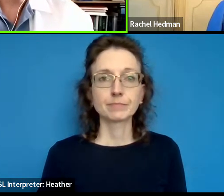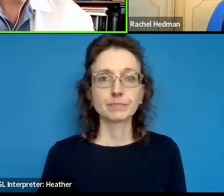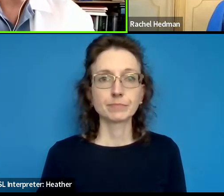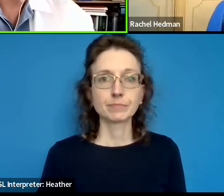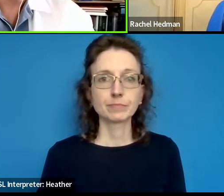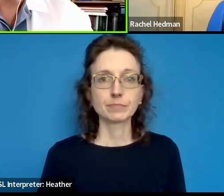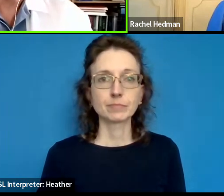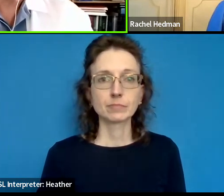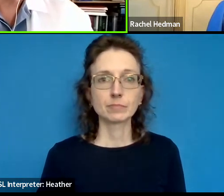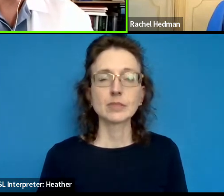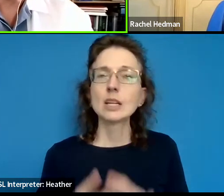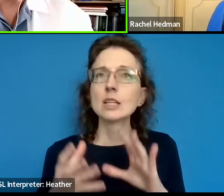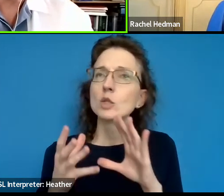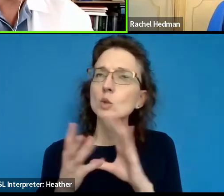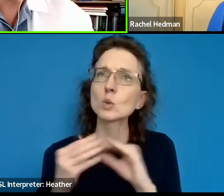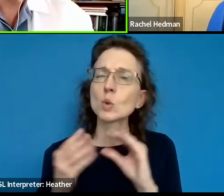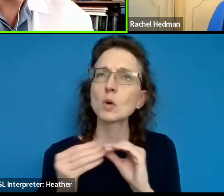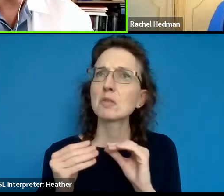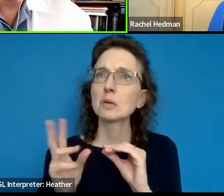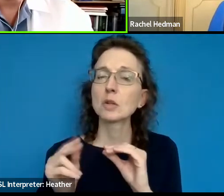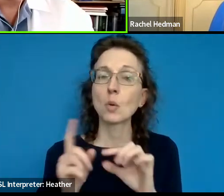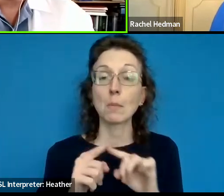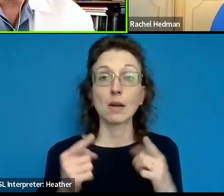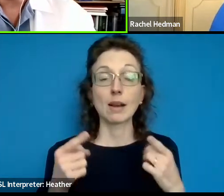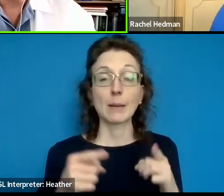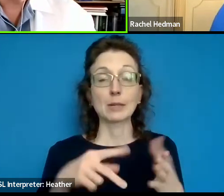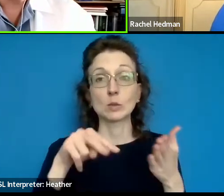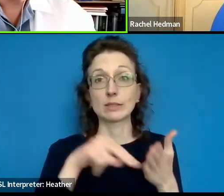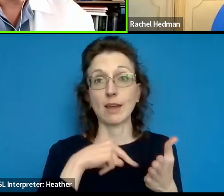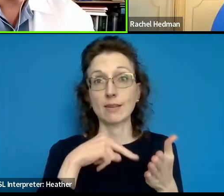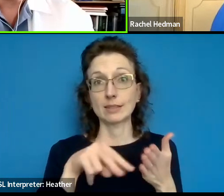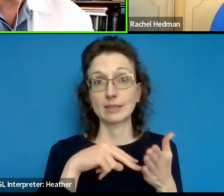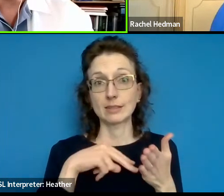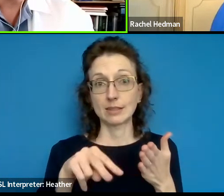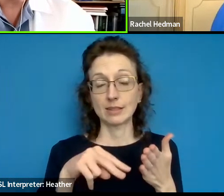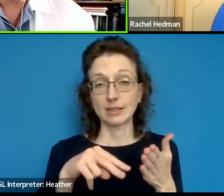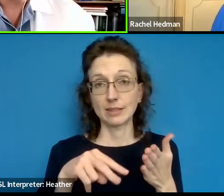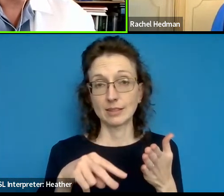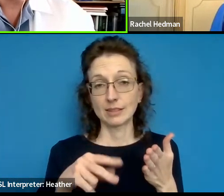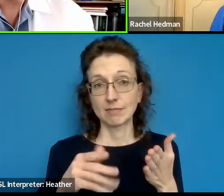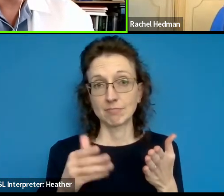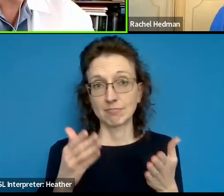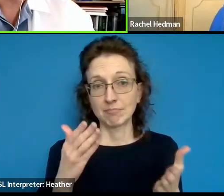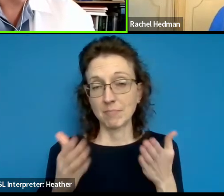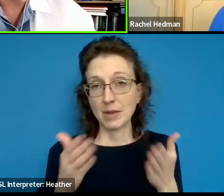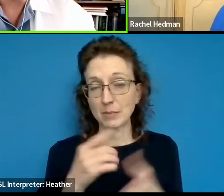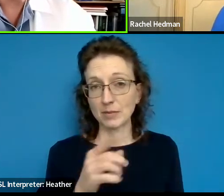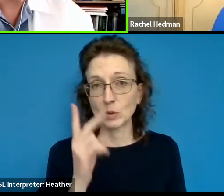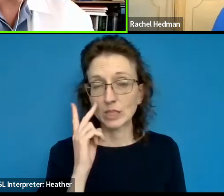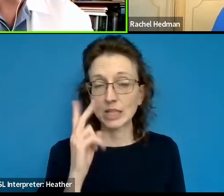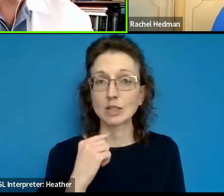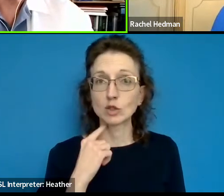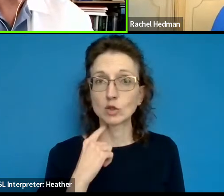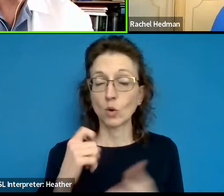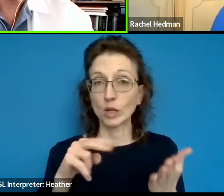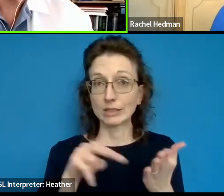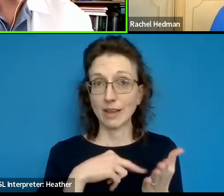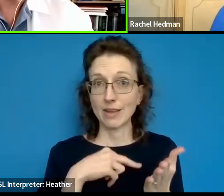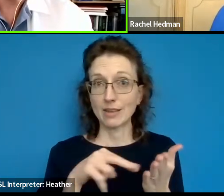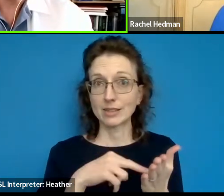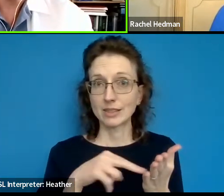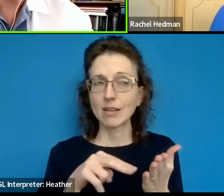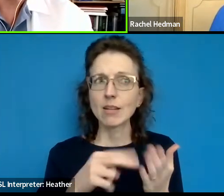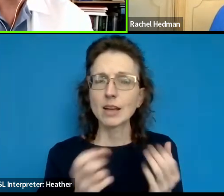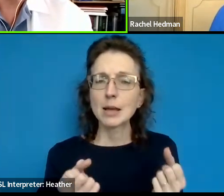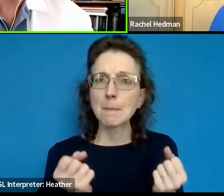Not during storytelling, but when you are dancing, if you've ever seen any of the Tongan dancing, you'll see that many